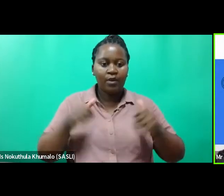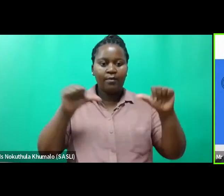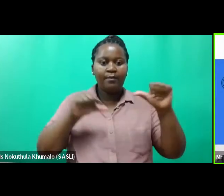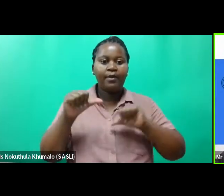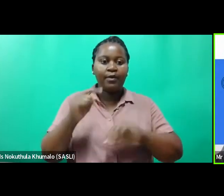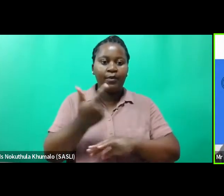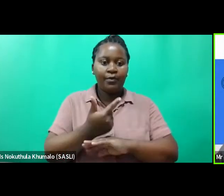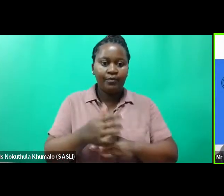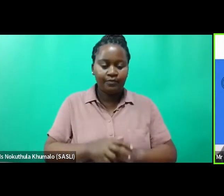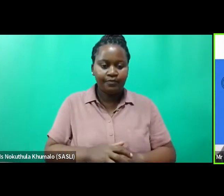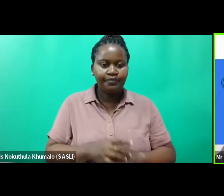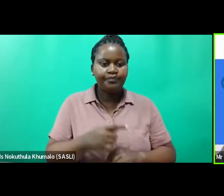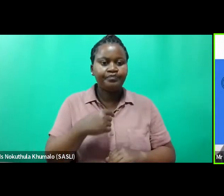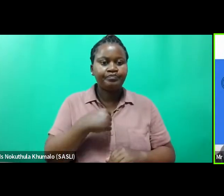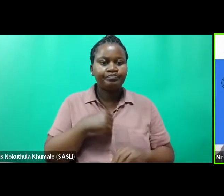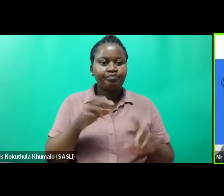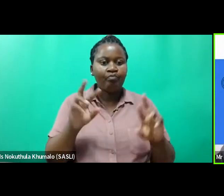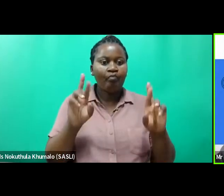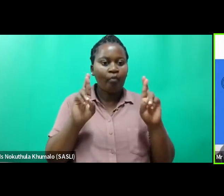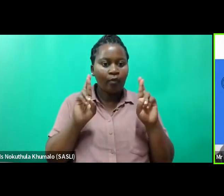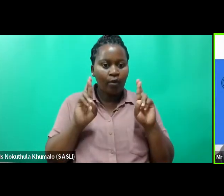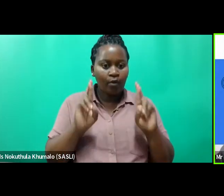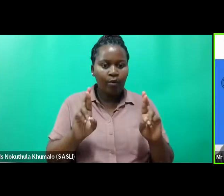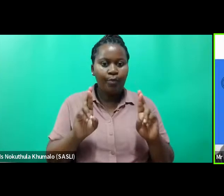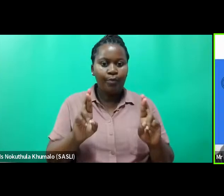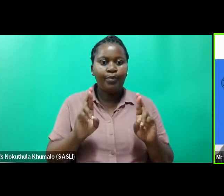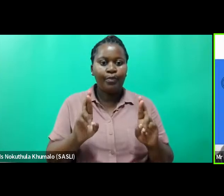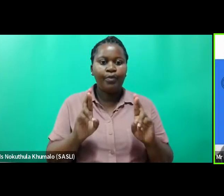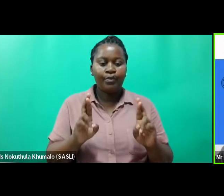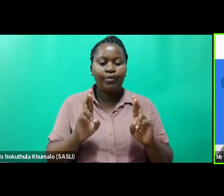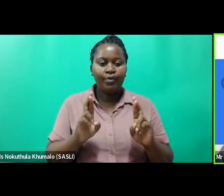I hope we have all refreshed